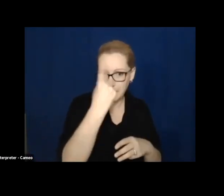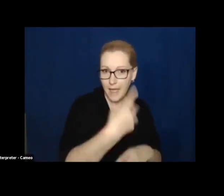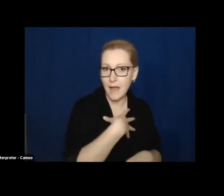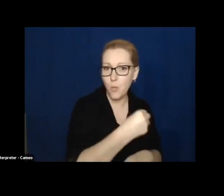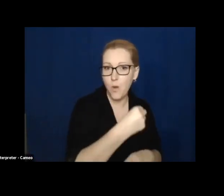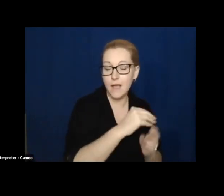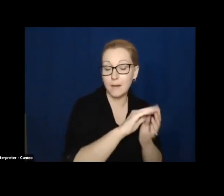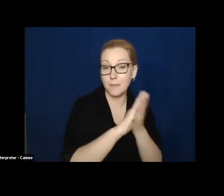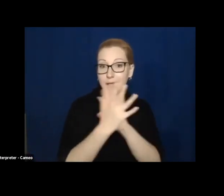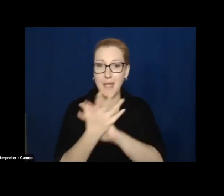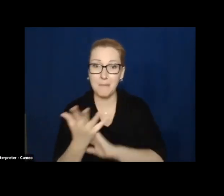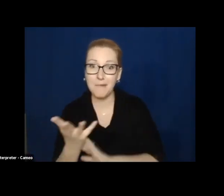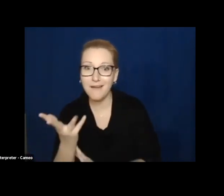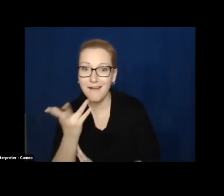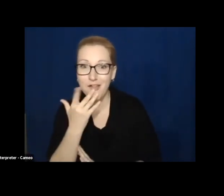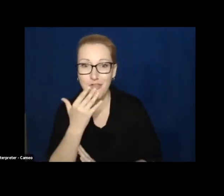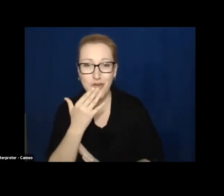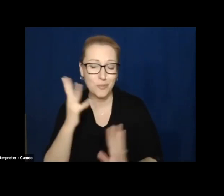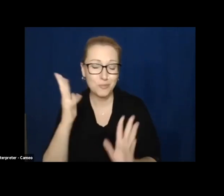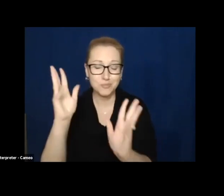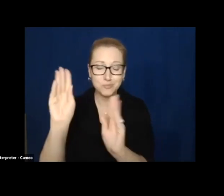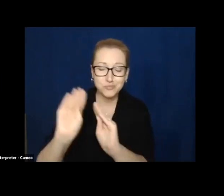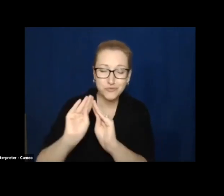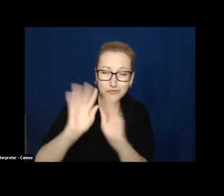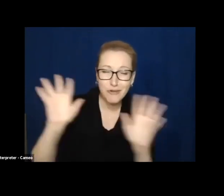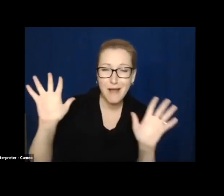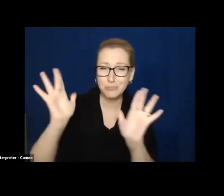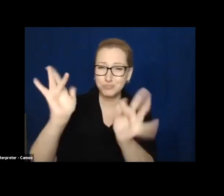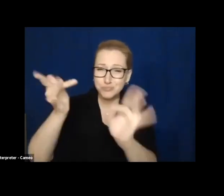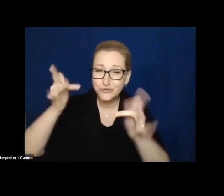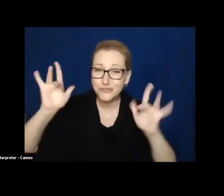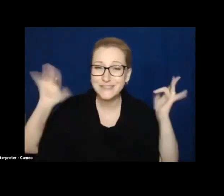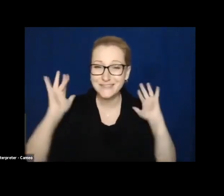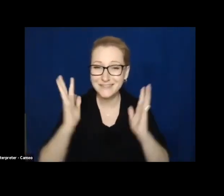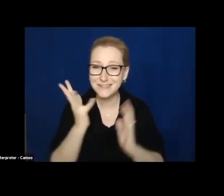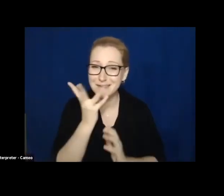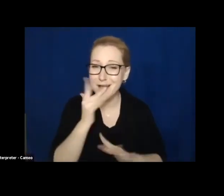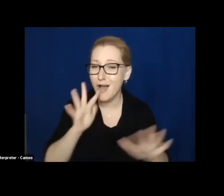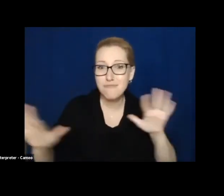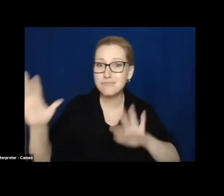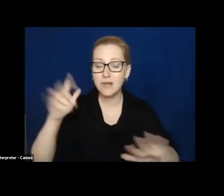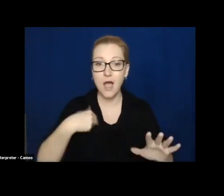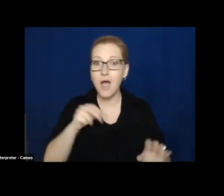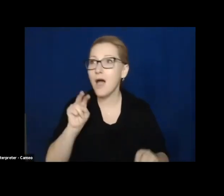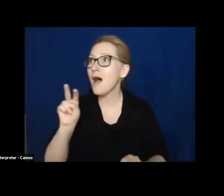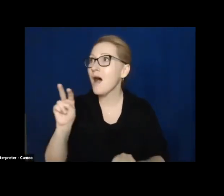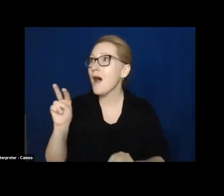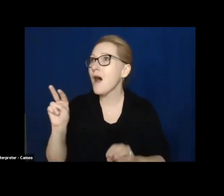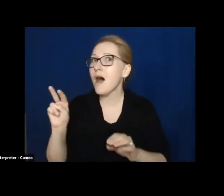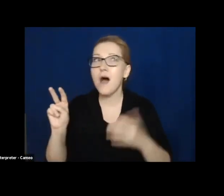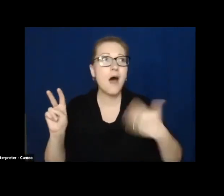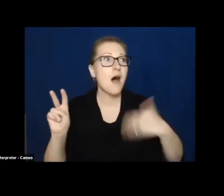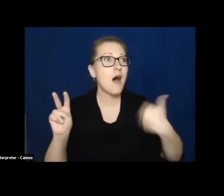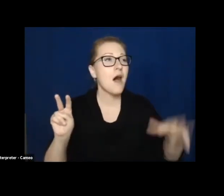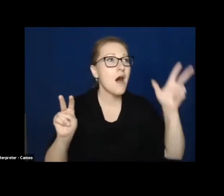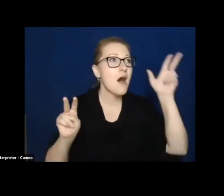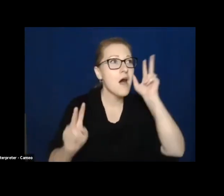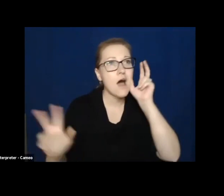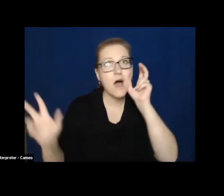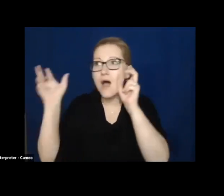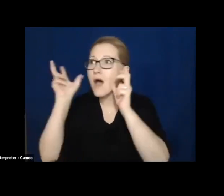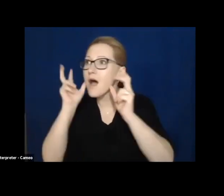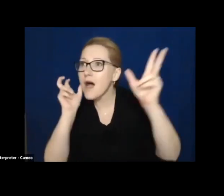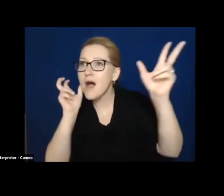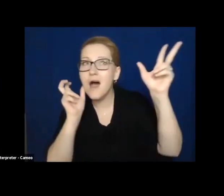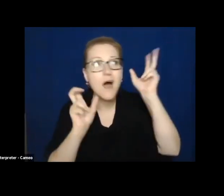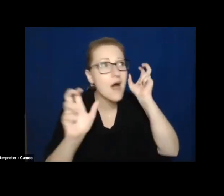bright, brilliant colors. I would look around and wonder as I discovered, what's that